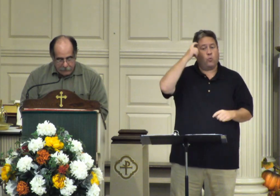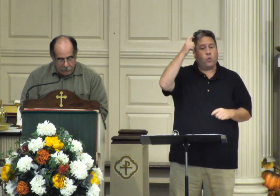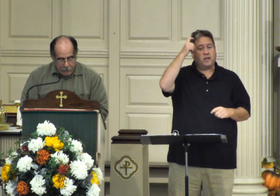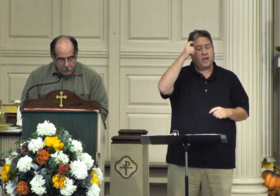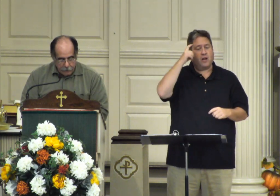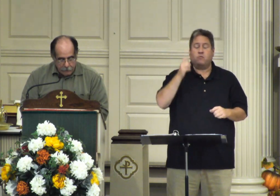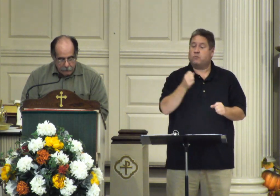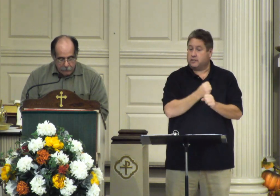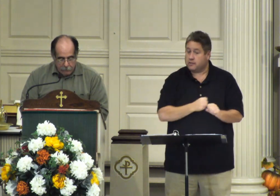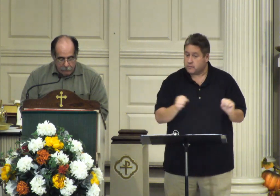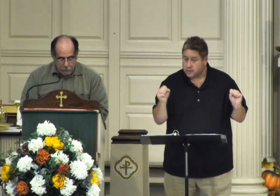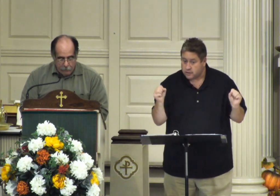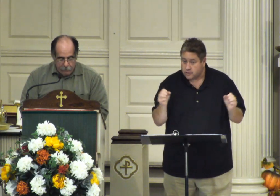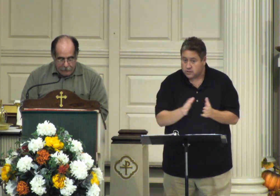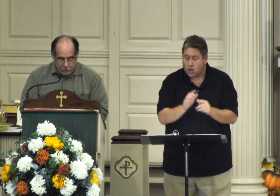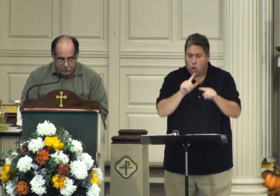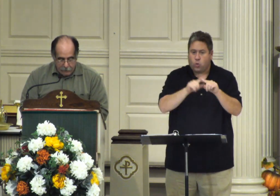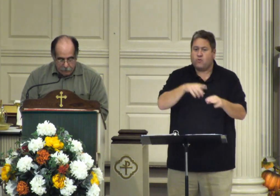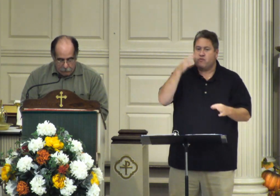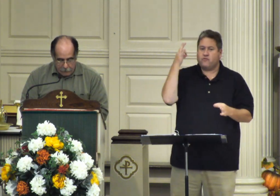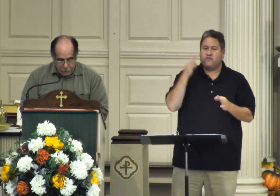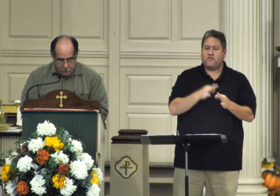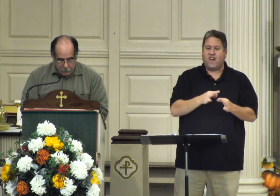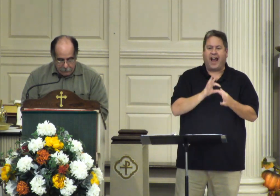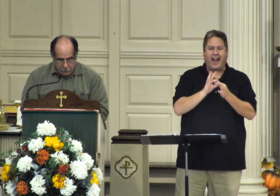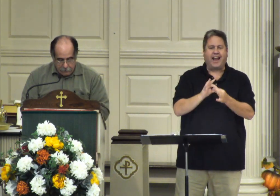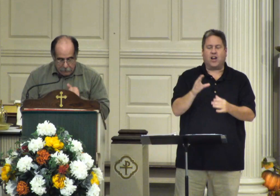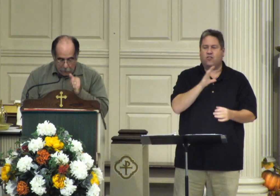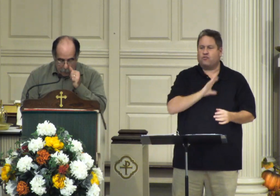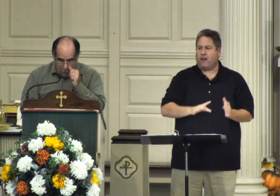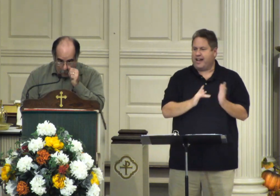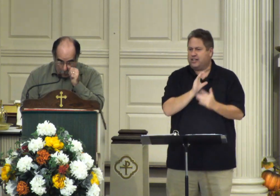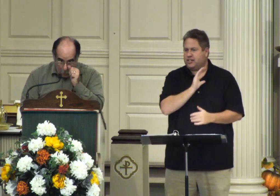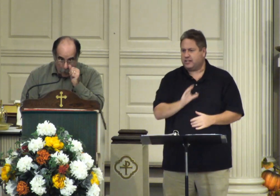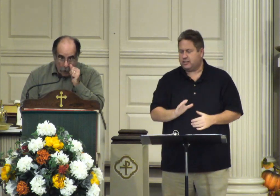for salvation through faith in Christ Jesus.